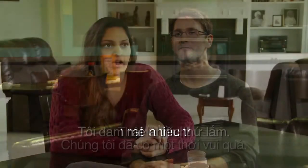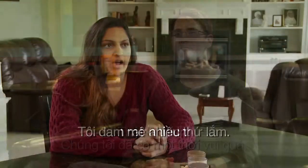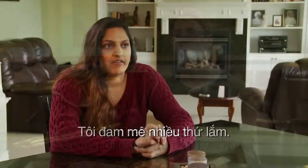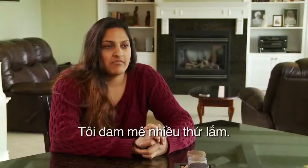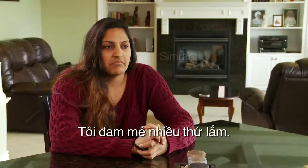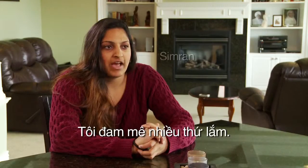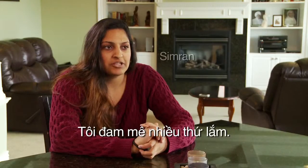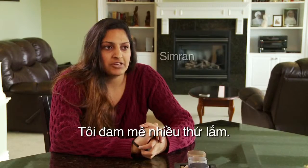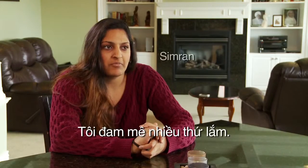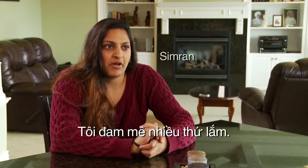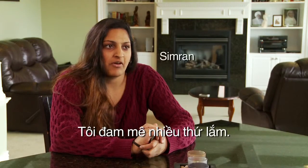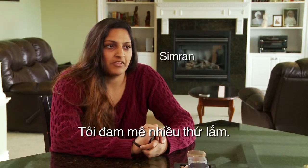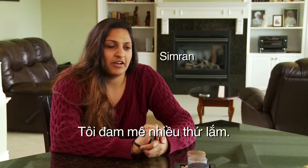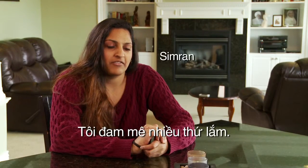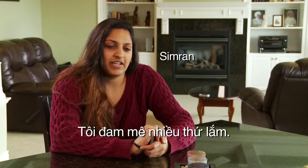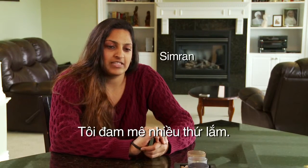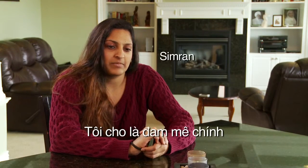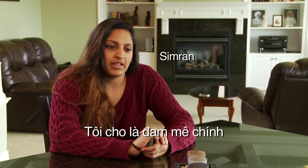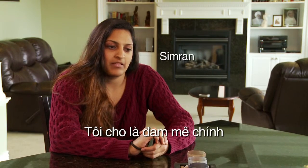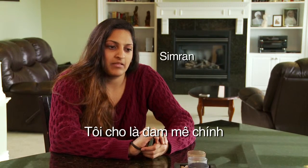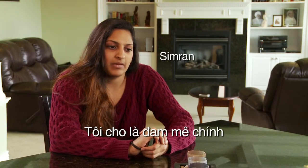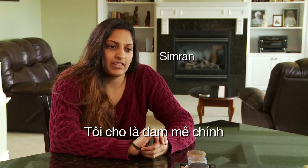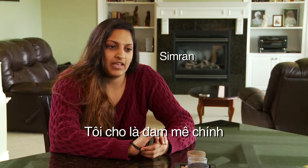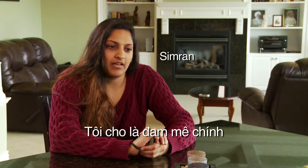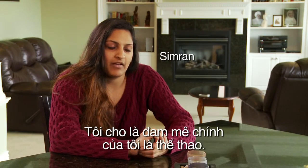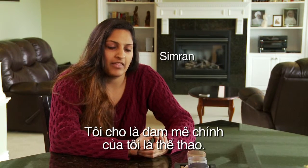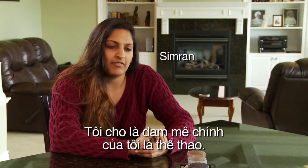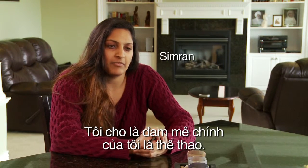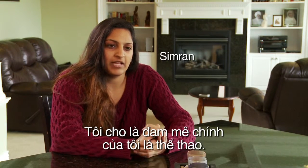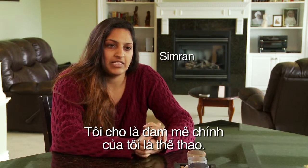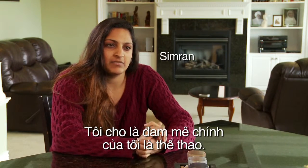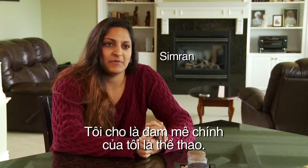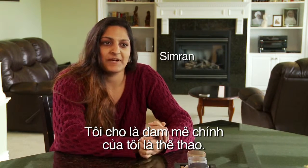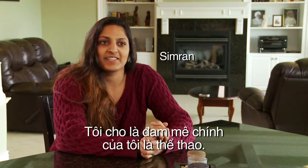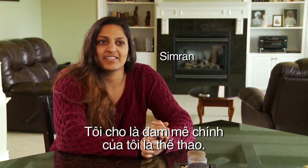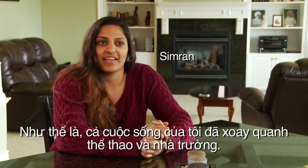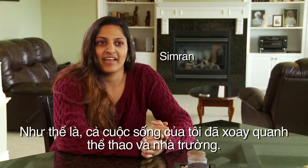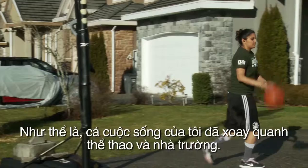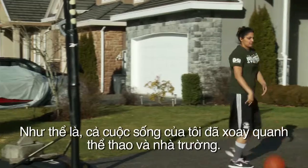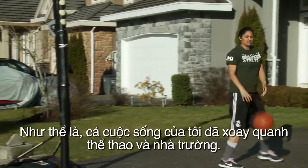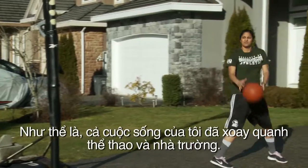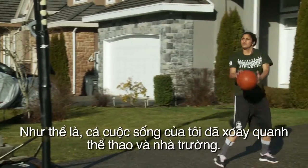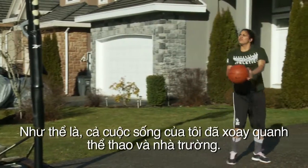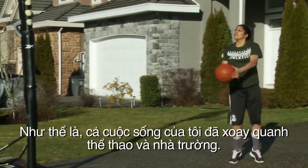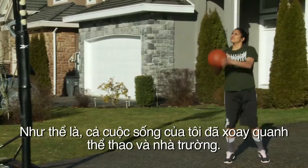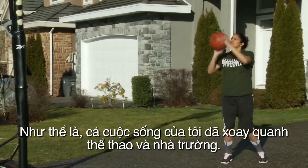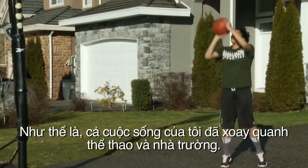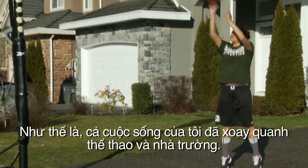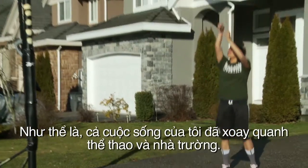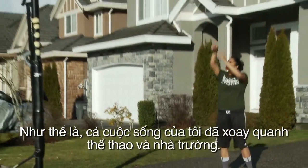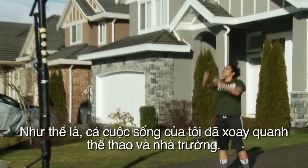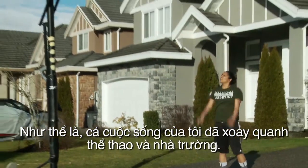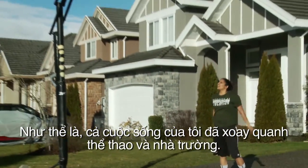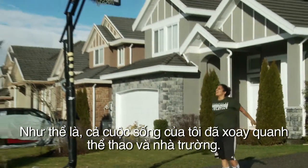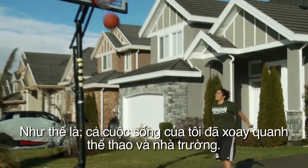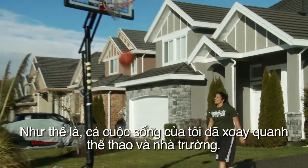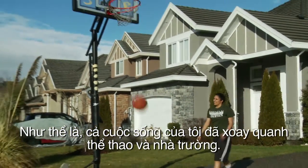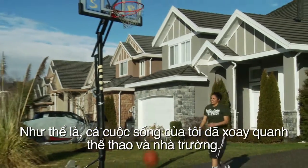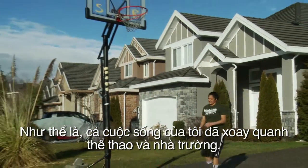I've been passionate about a lot of things. mean, the main thing I think for me is sports. Like, my whole life has evolved around sports and